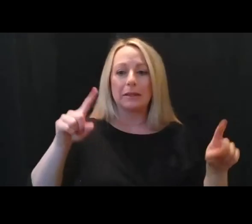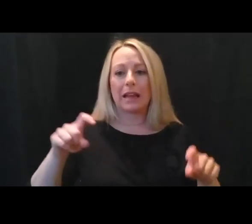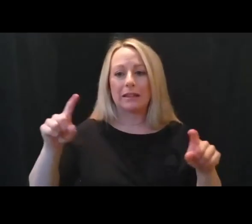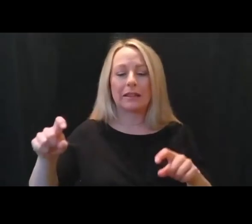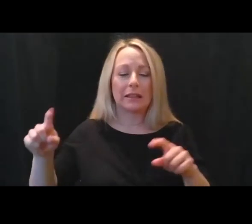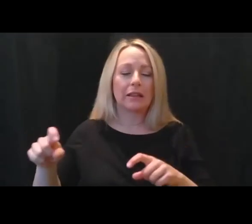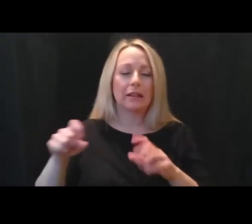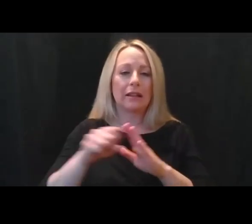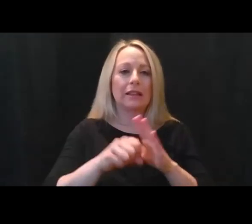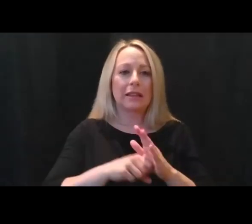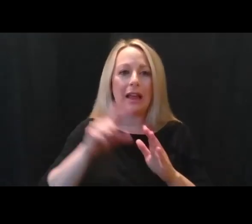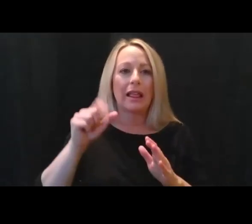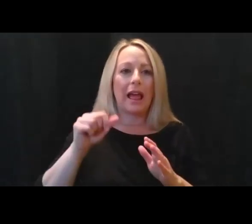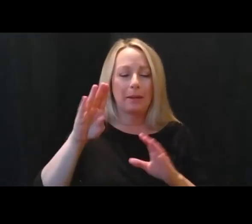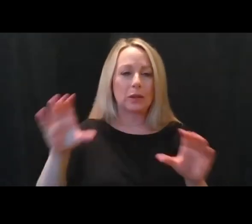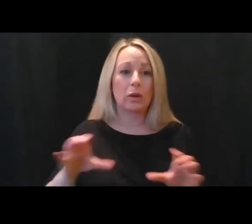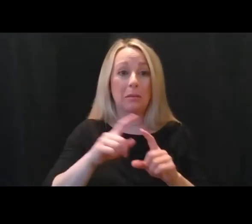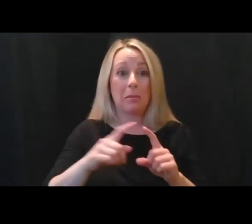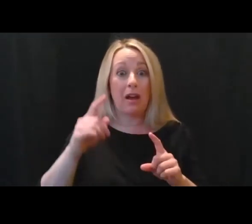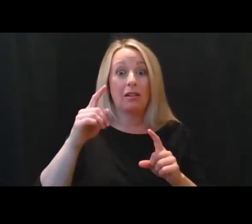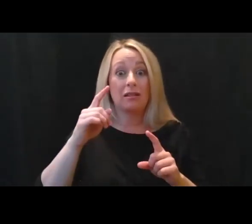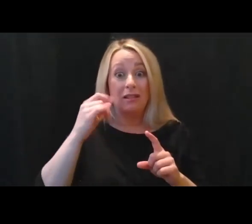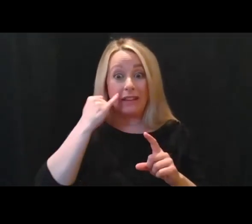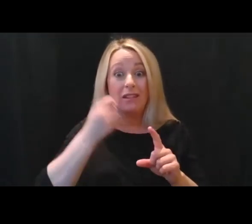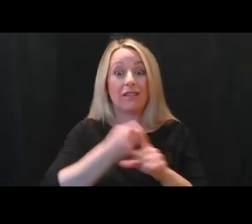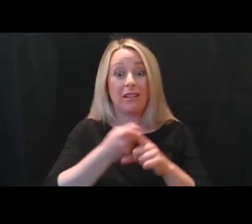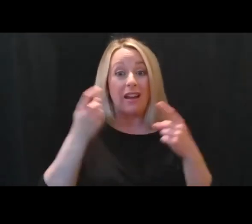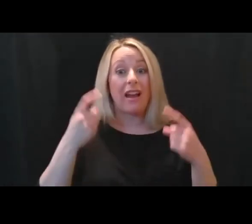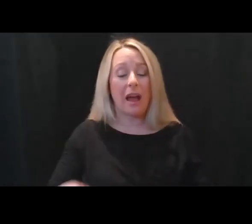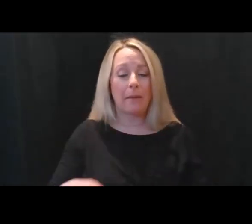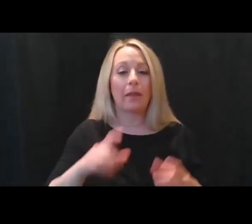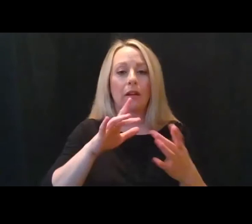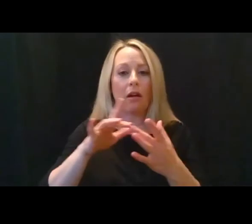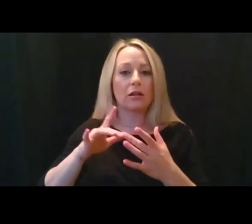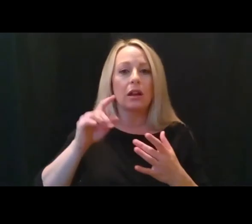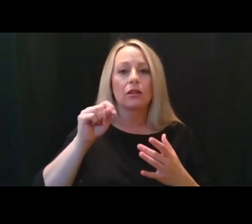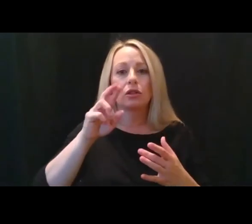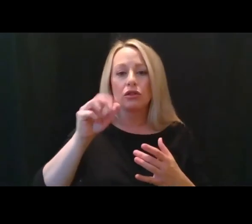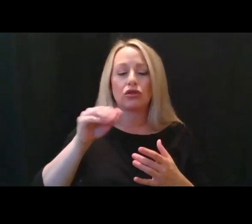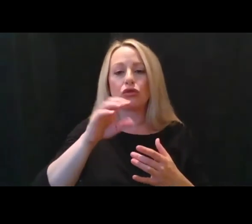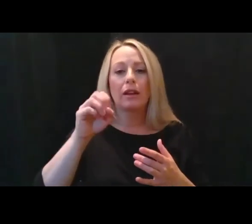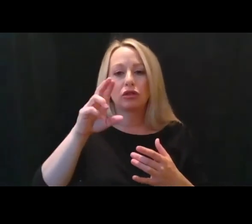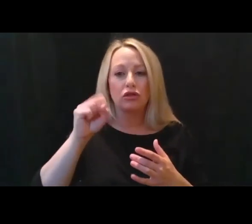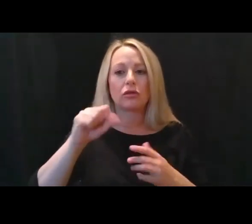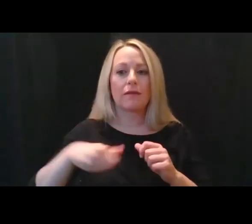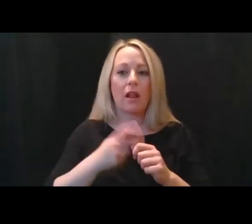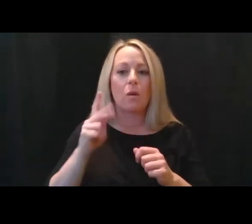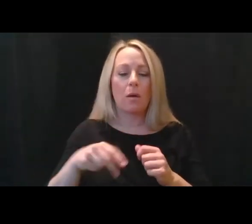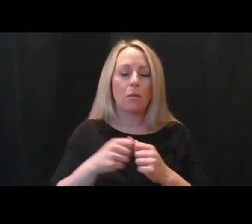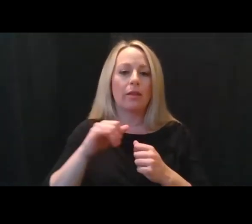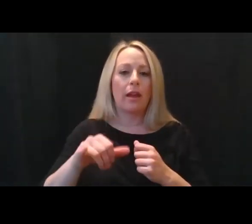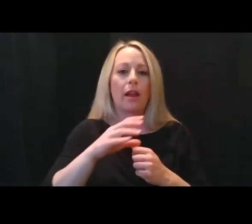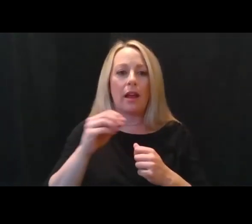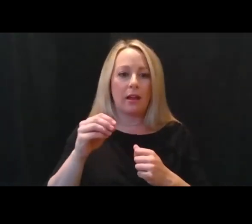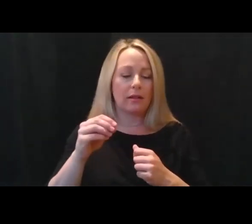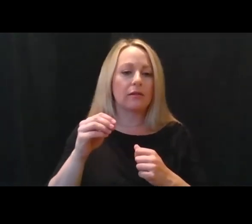doing. But when we do get some in our community, our contact tracers do follow up on those and just like they